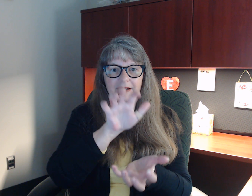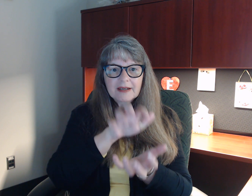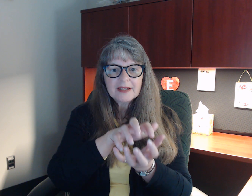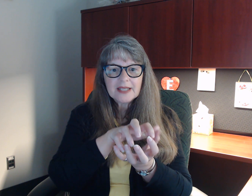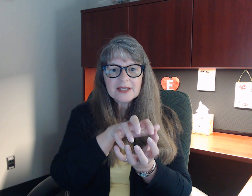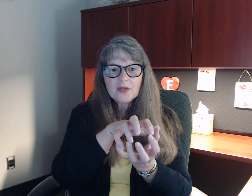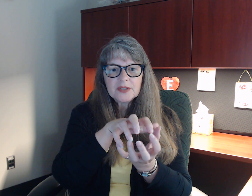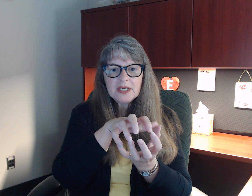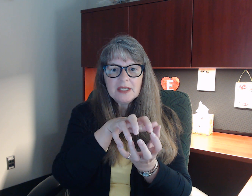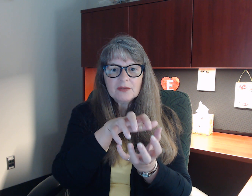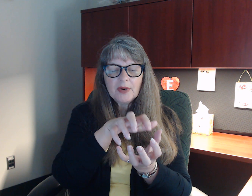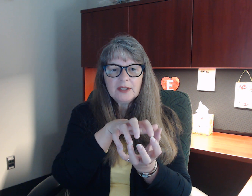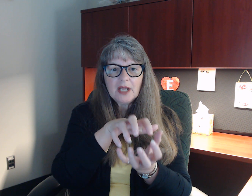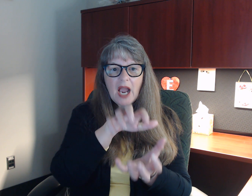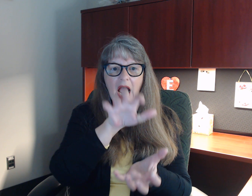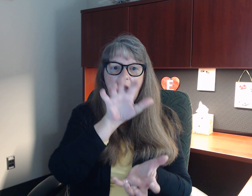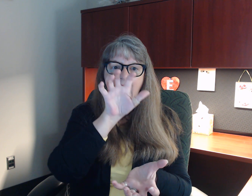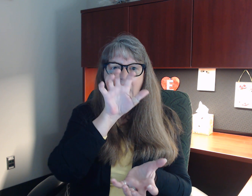because it has all the teeth, right?